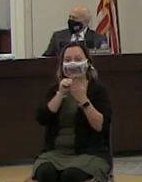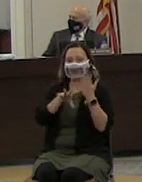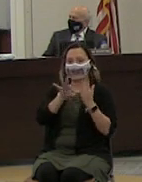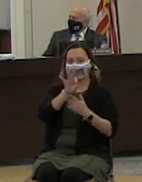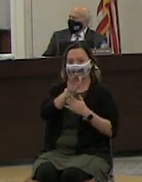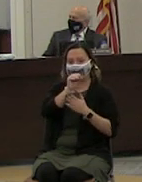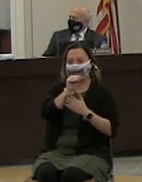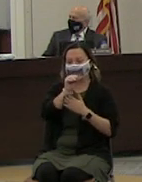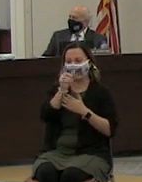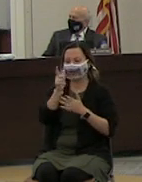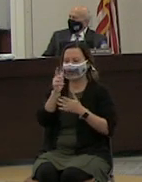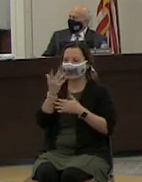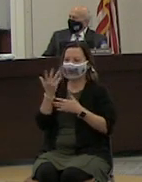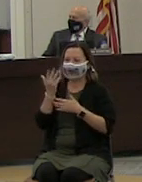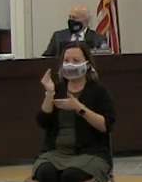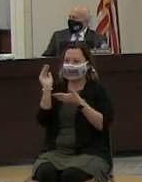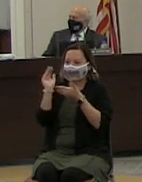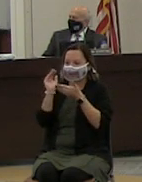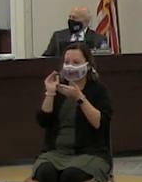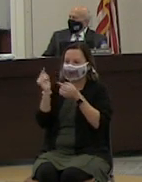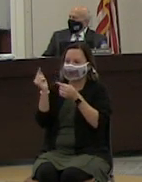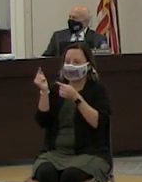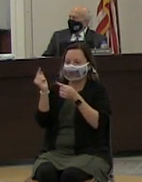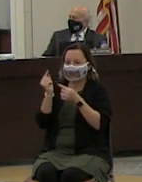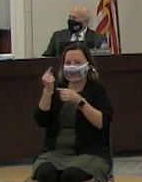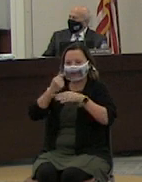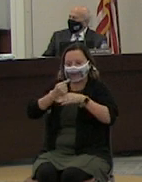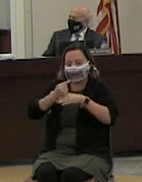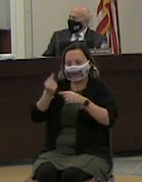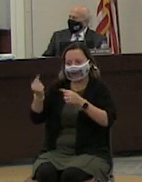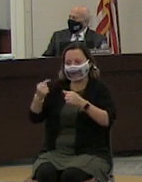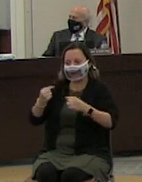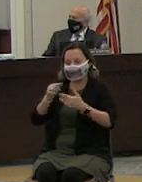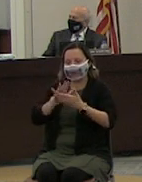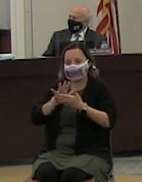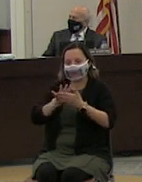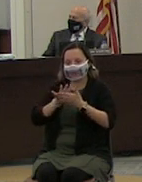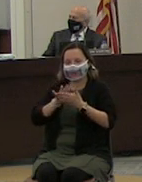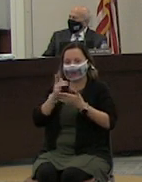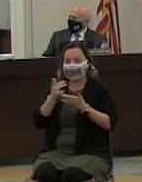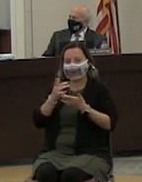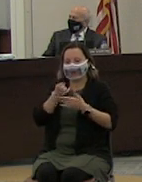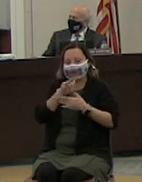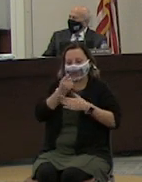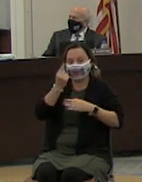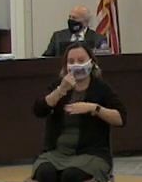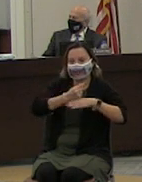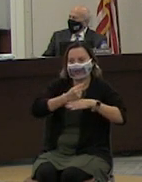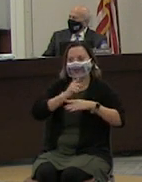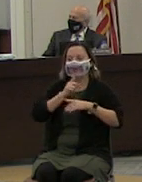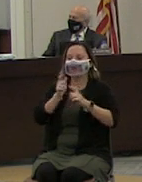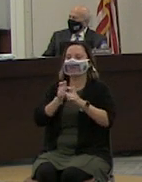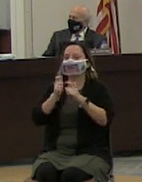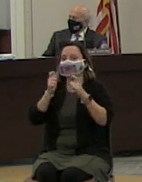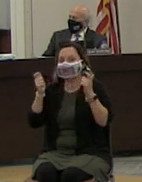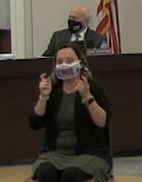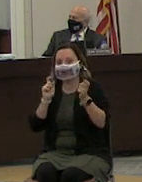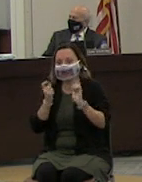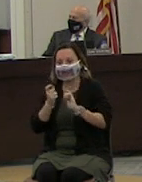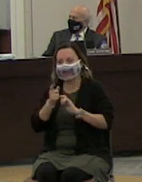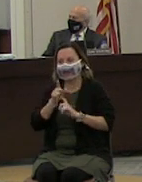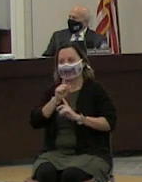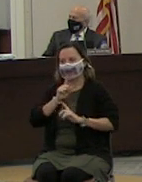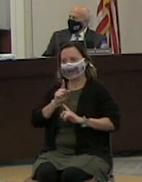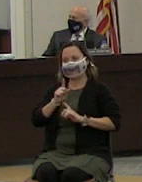small, attending one day or fewer days can make a fairly drastic change. I am also concerned about that